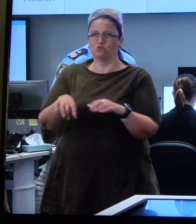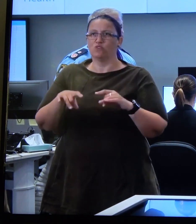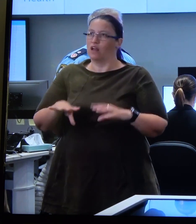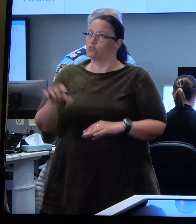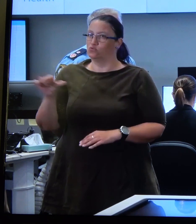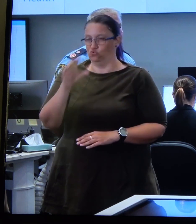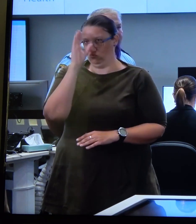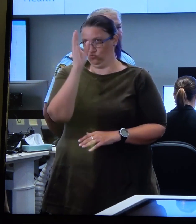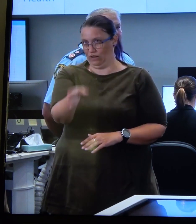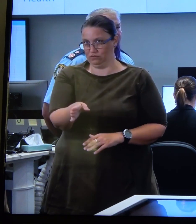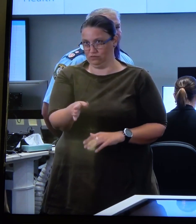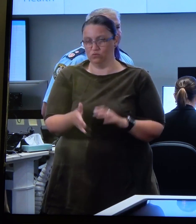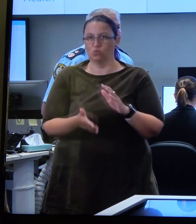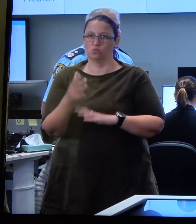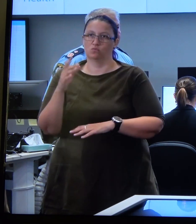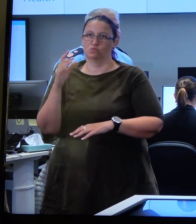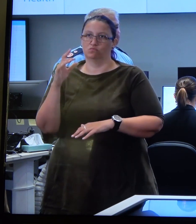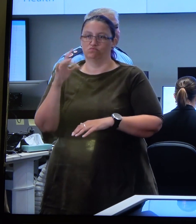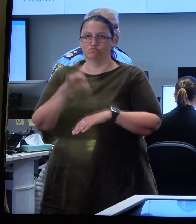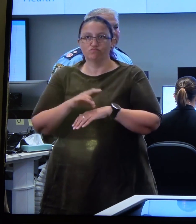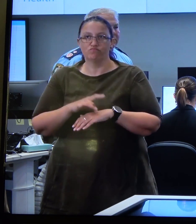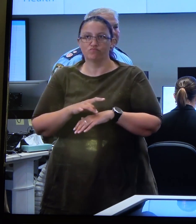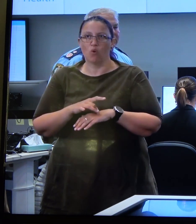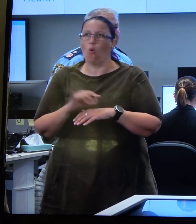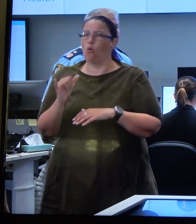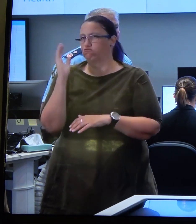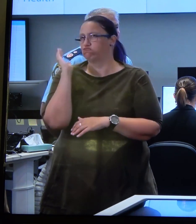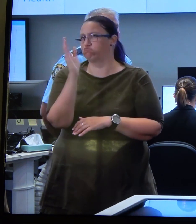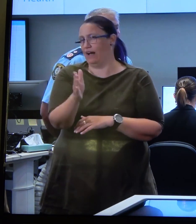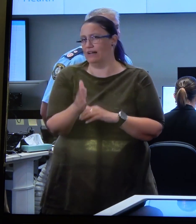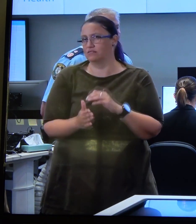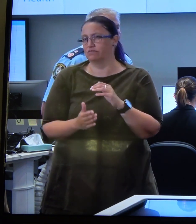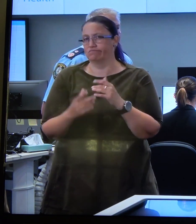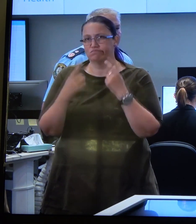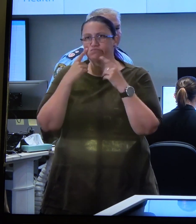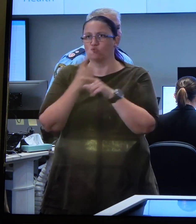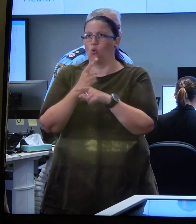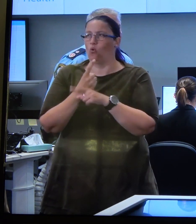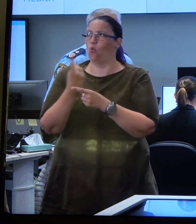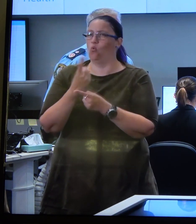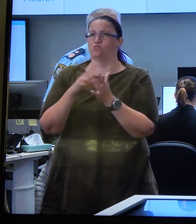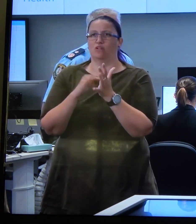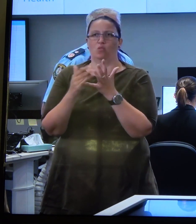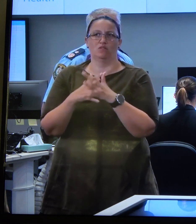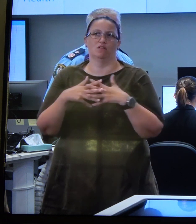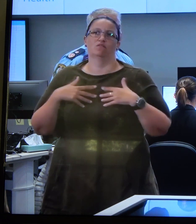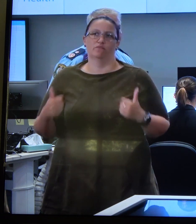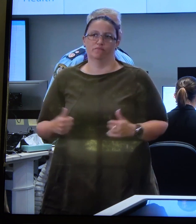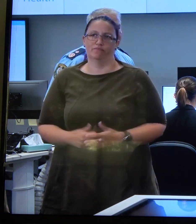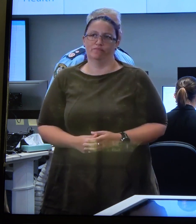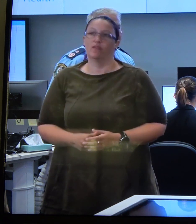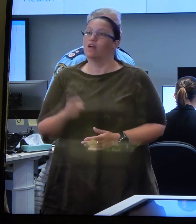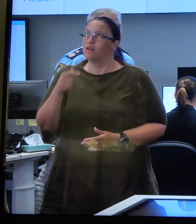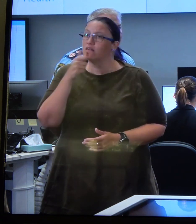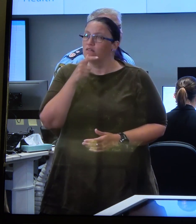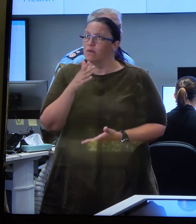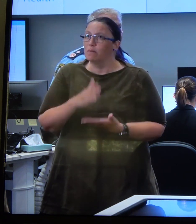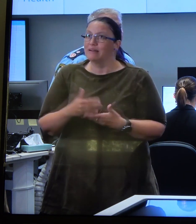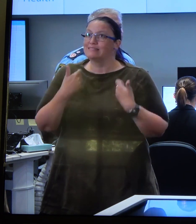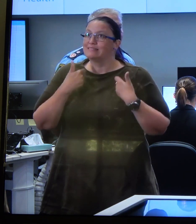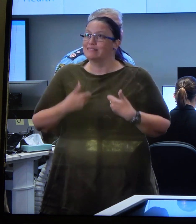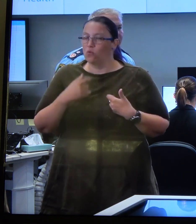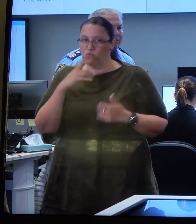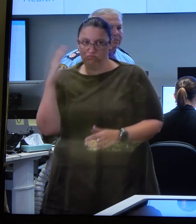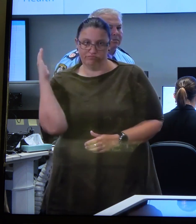be present, and New South Wales Health has a presence at the border, and should anyone have any symptoms, they will be directed to the health